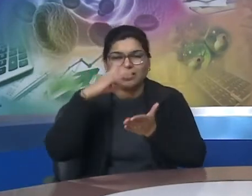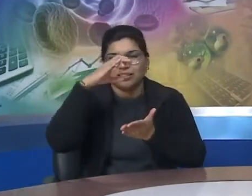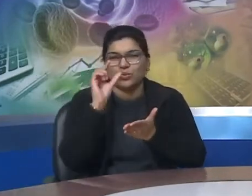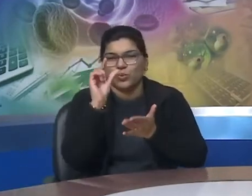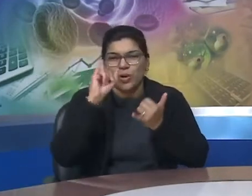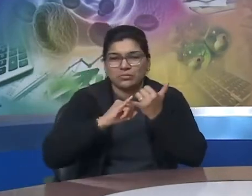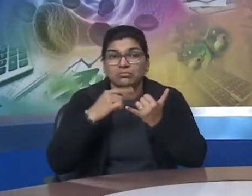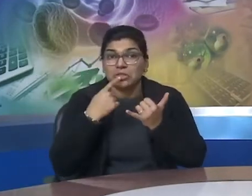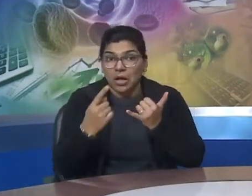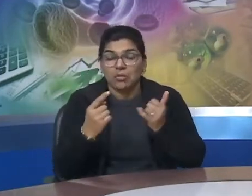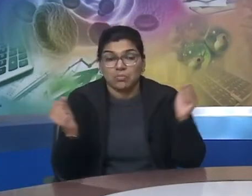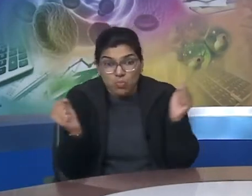says that